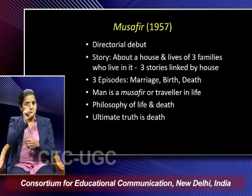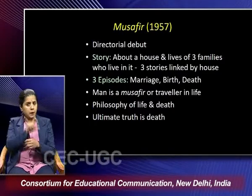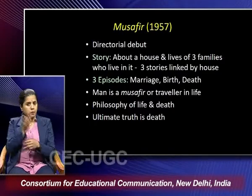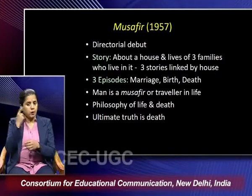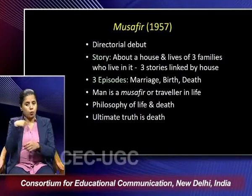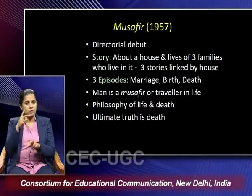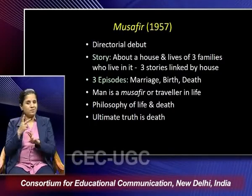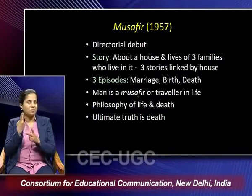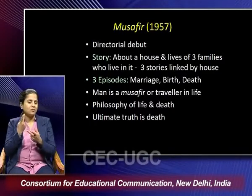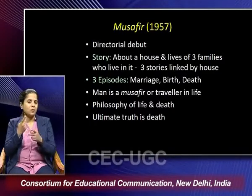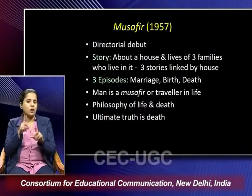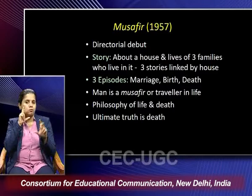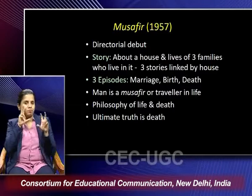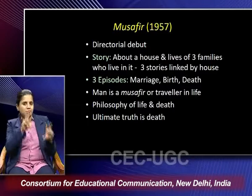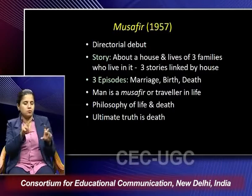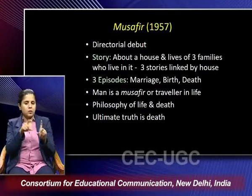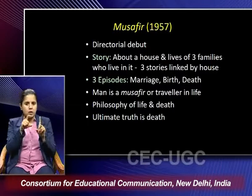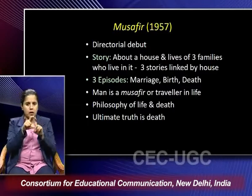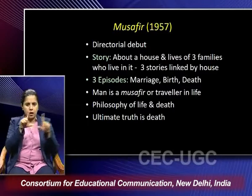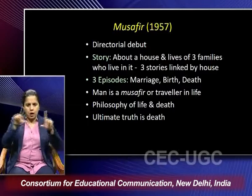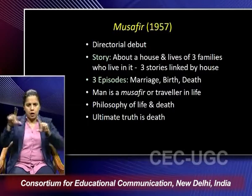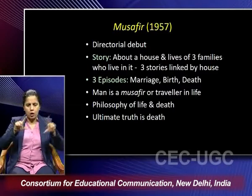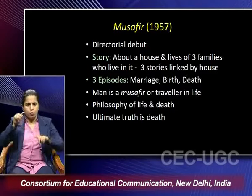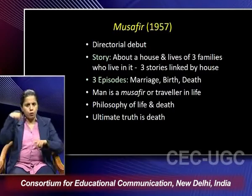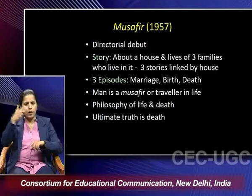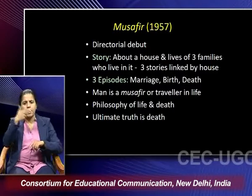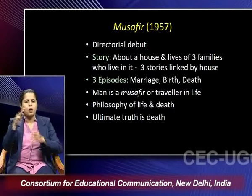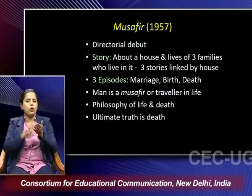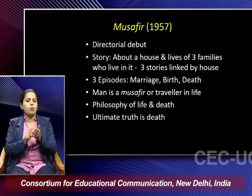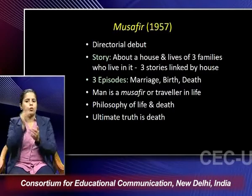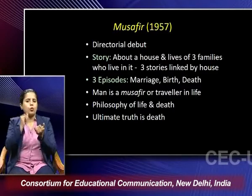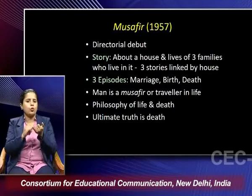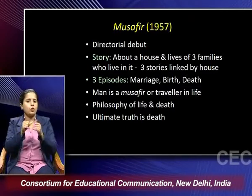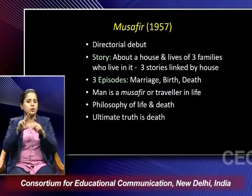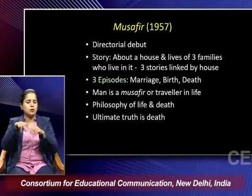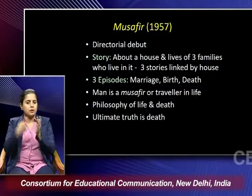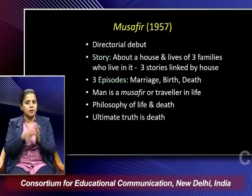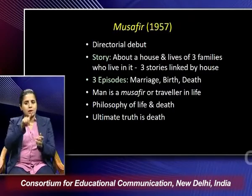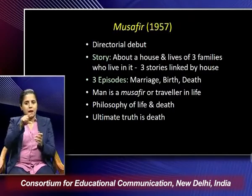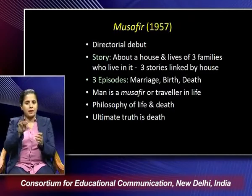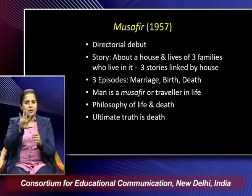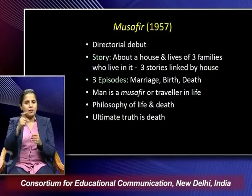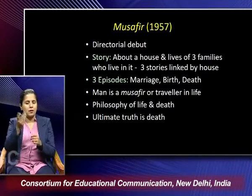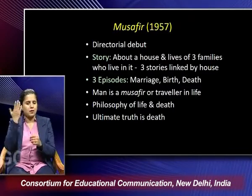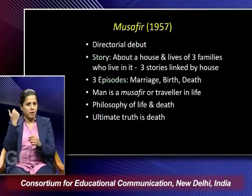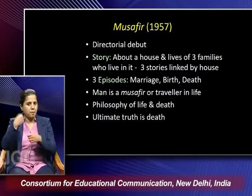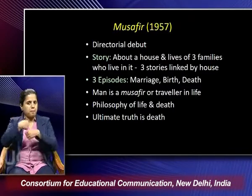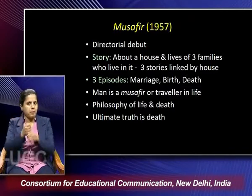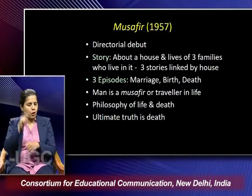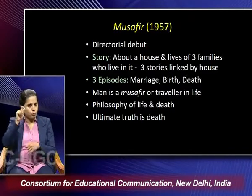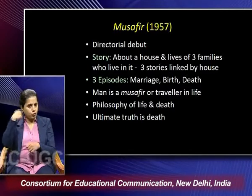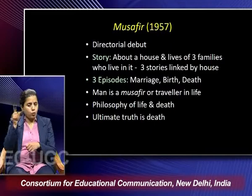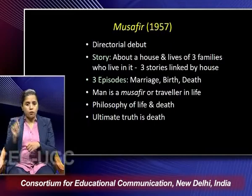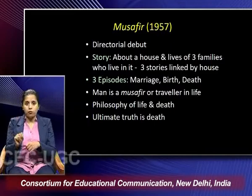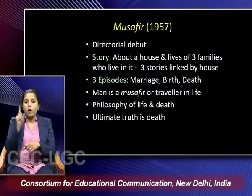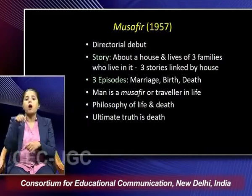production as a director was a film called Musafir, which was made in 1957, and it was his first